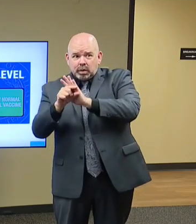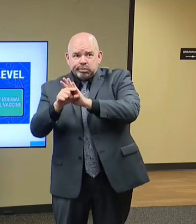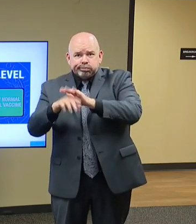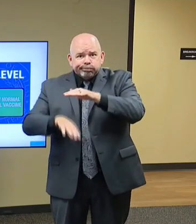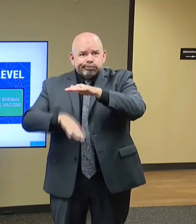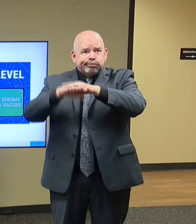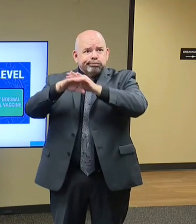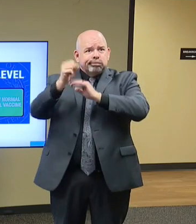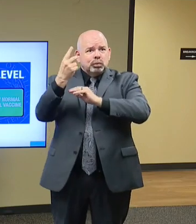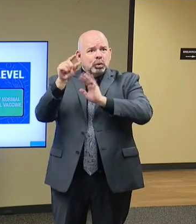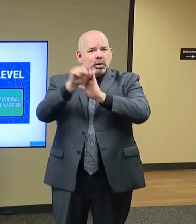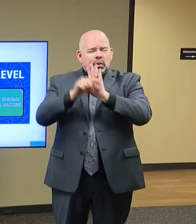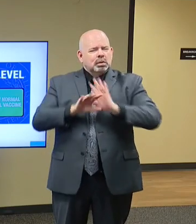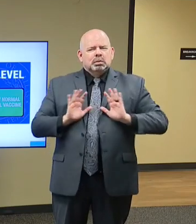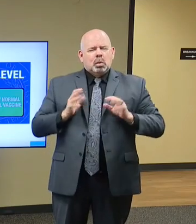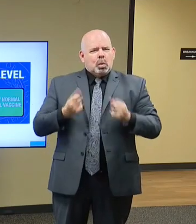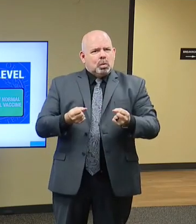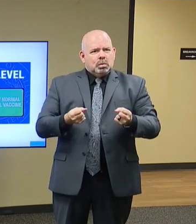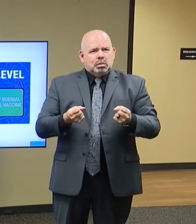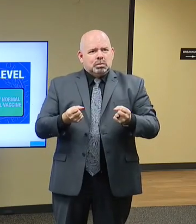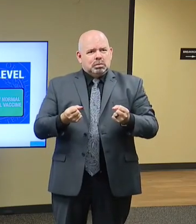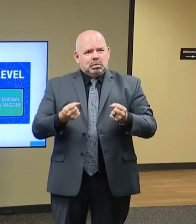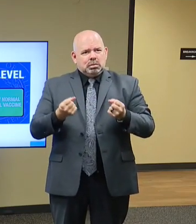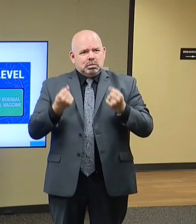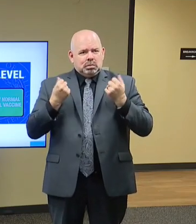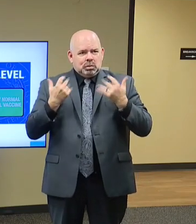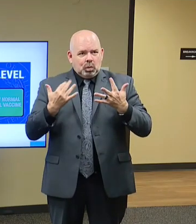until we reach yellow or green.